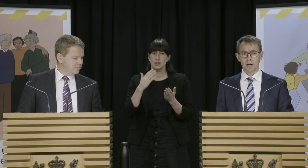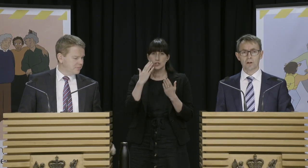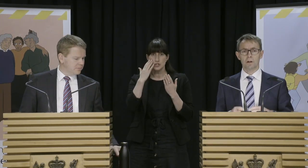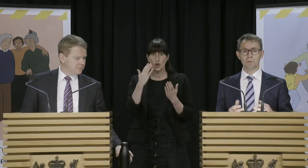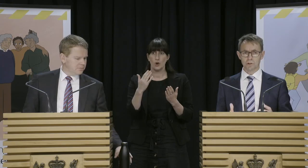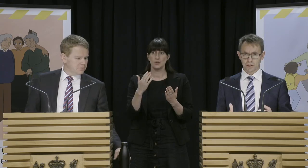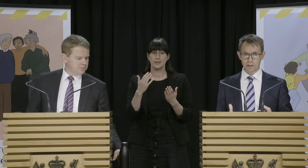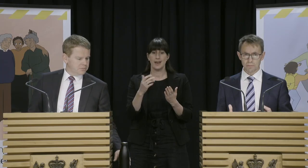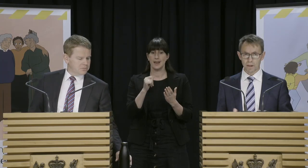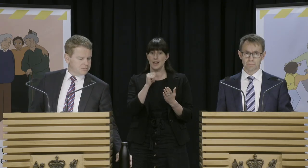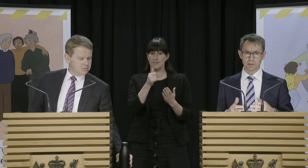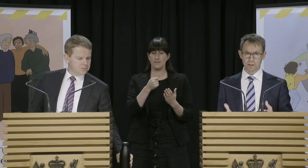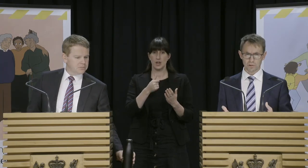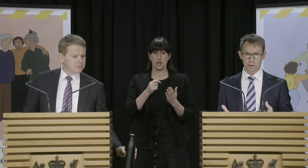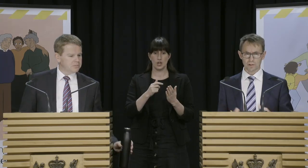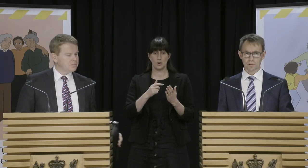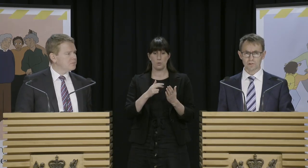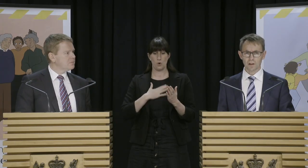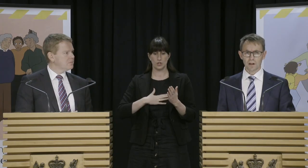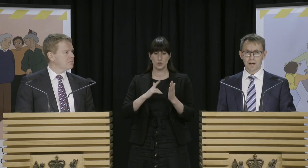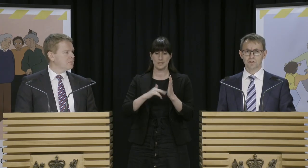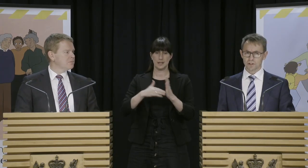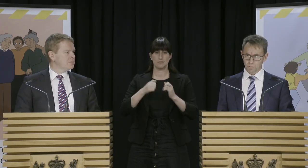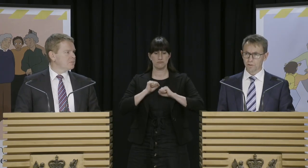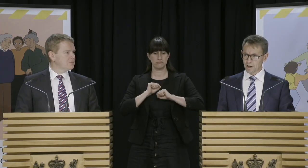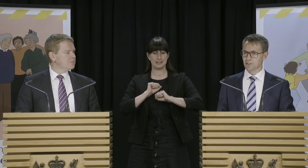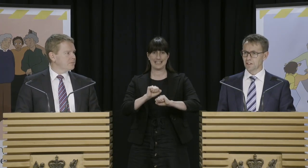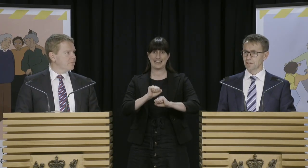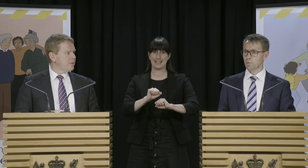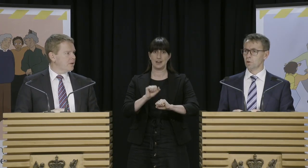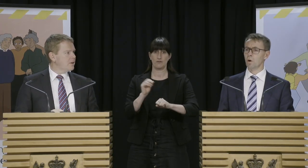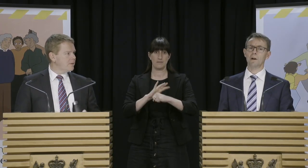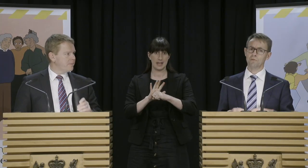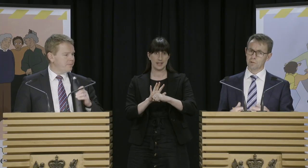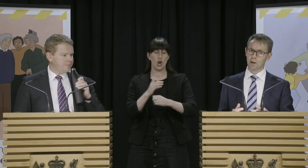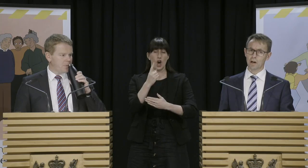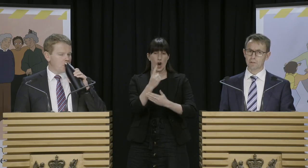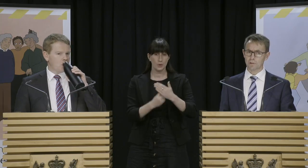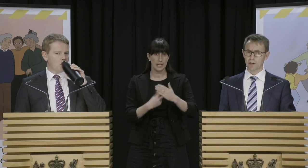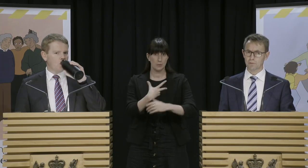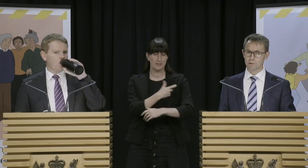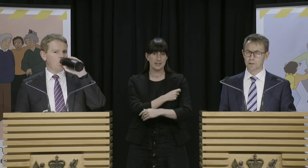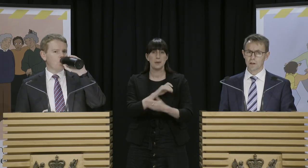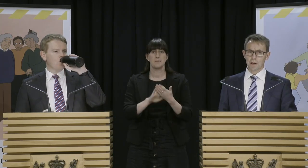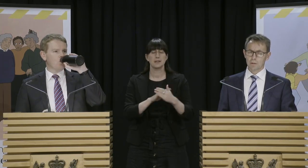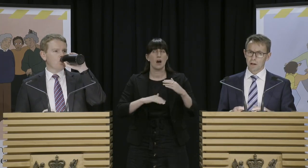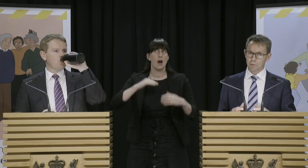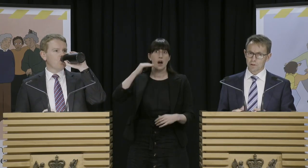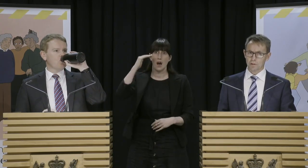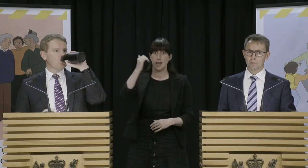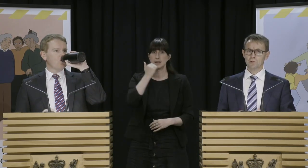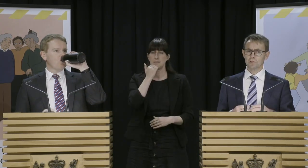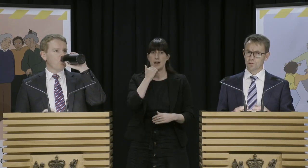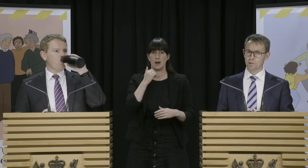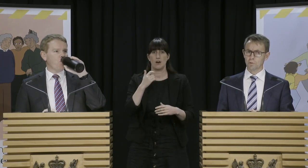achieve immunity and protect New Zealanders just with the vaccine would require a very high level of coverage.